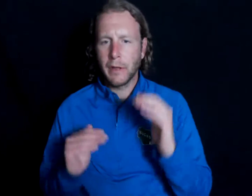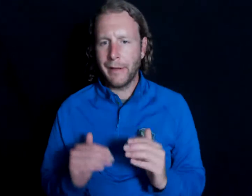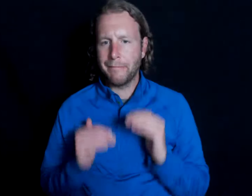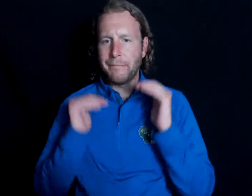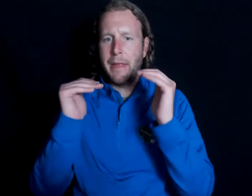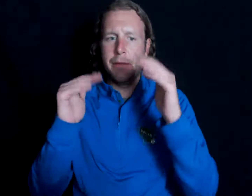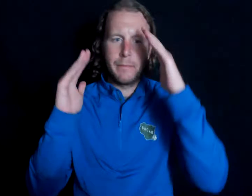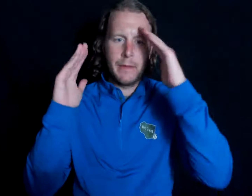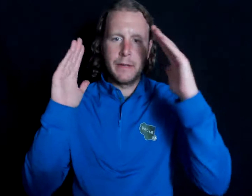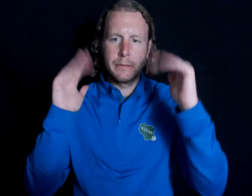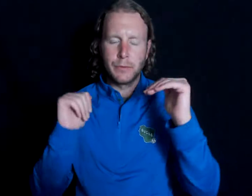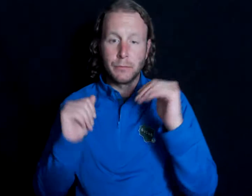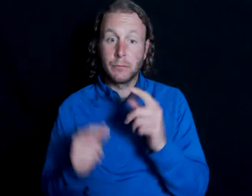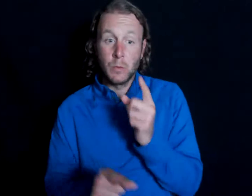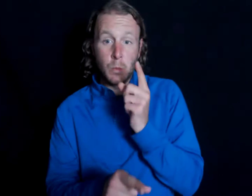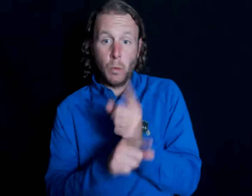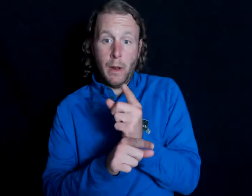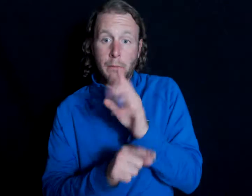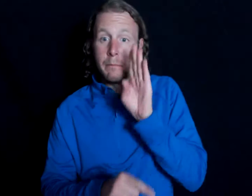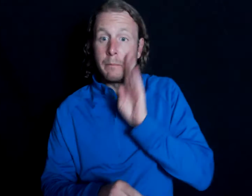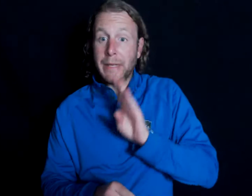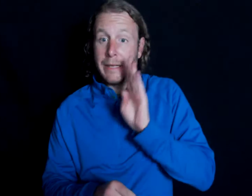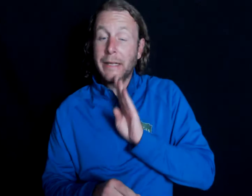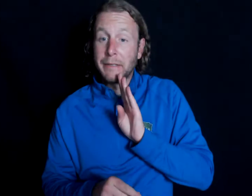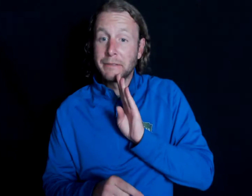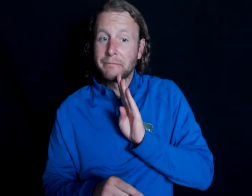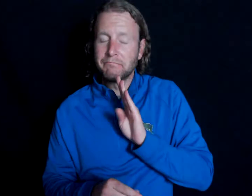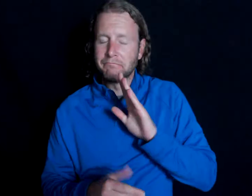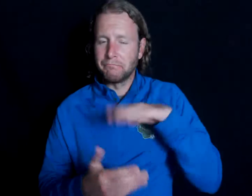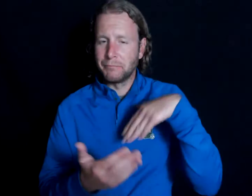The light beer you've been waiting for has arrived.